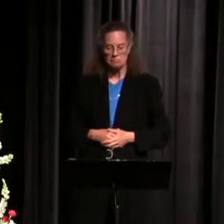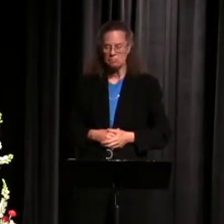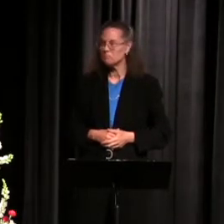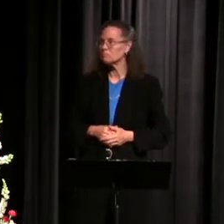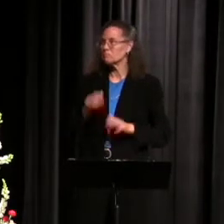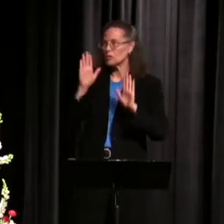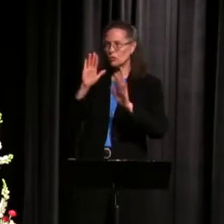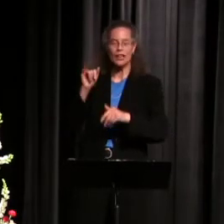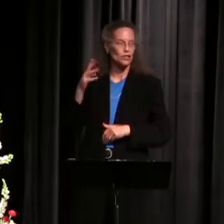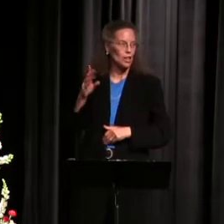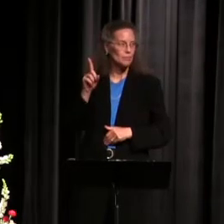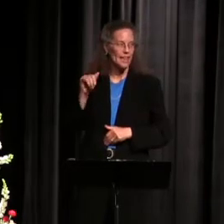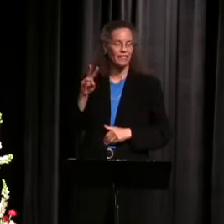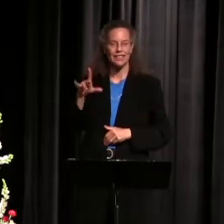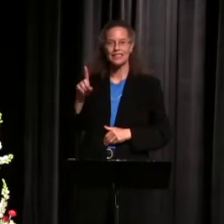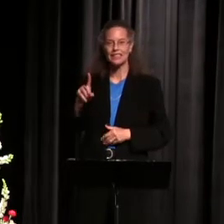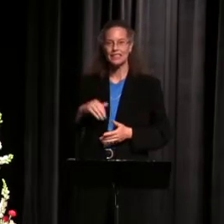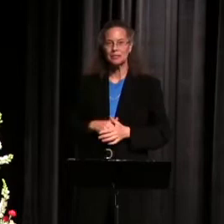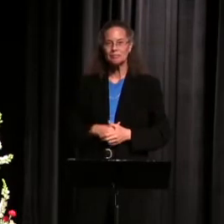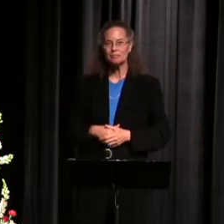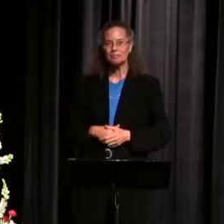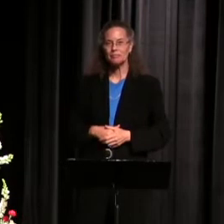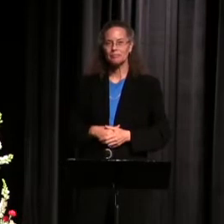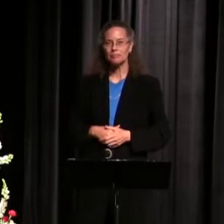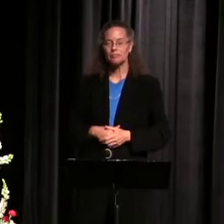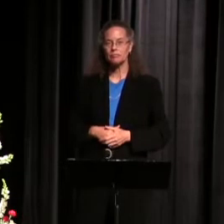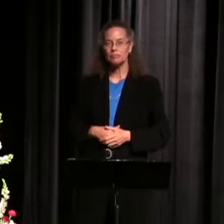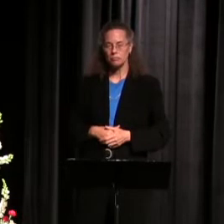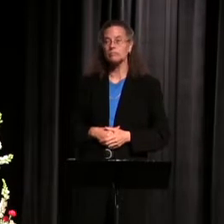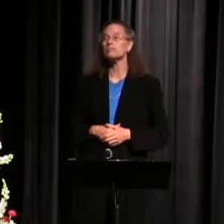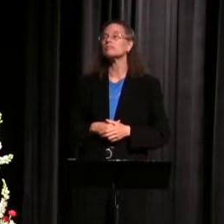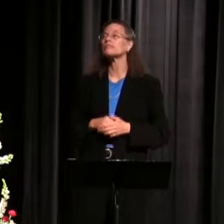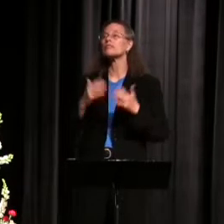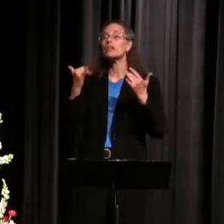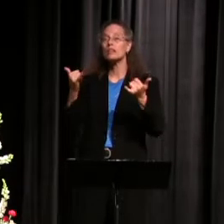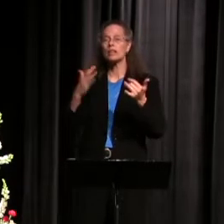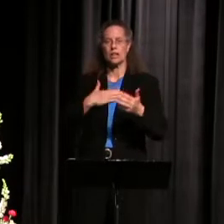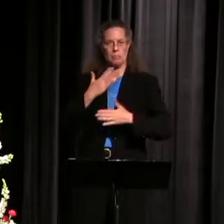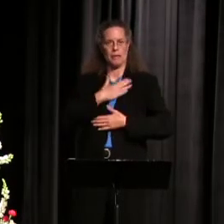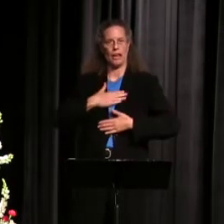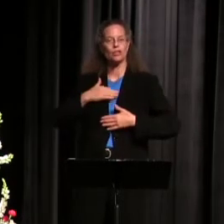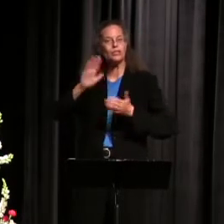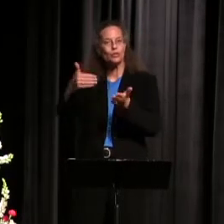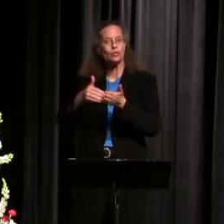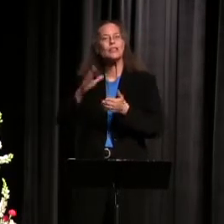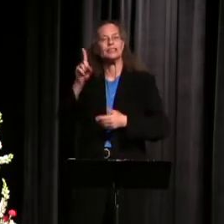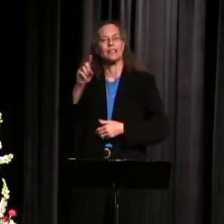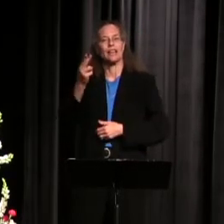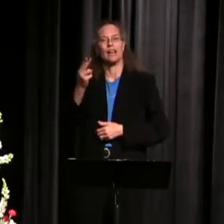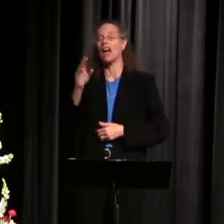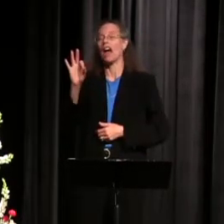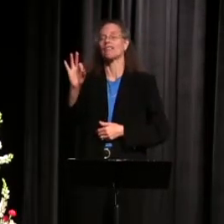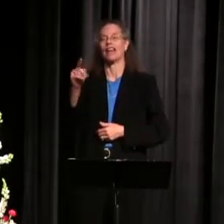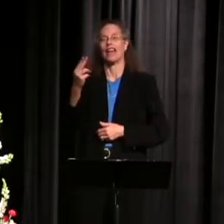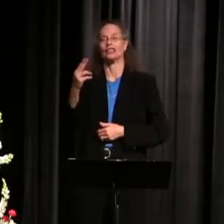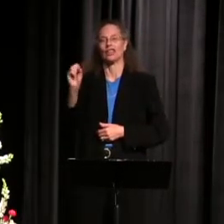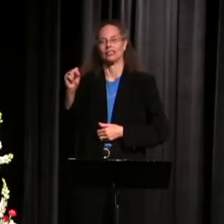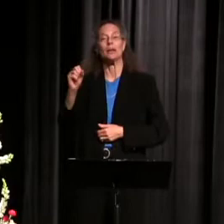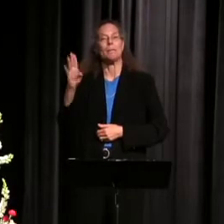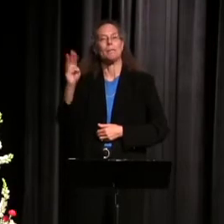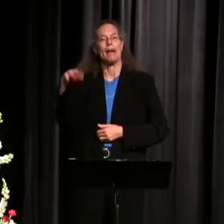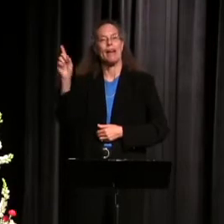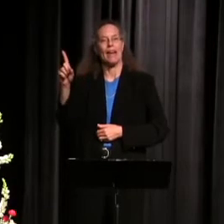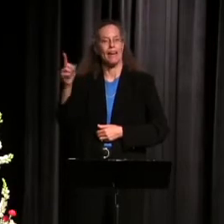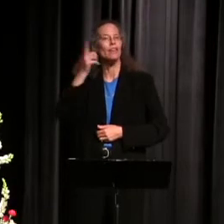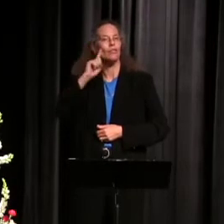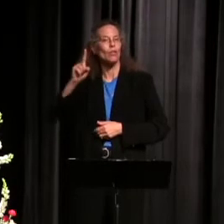Great job, David. Thank you so much. It is now my pleasure to introduce the DA Jazz Band under the direction of Mr. Bill Tiberio to offer